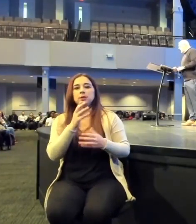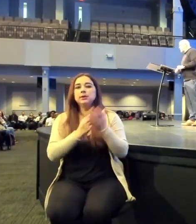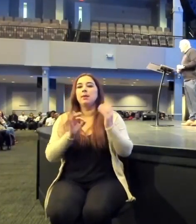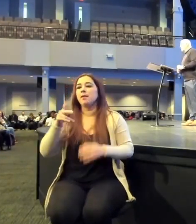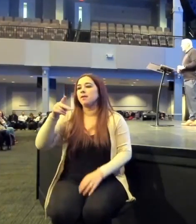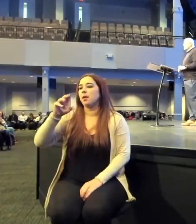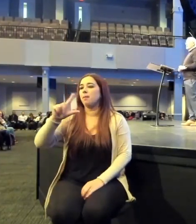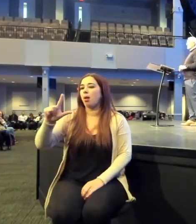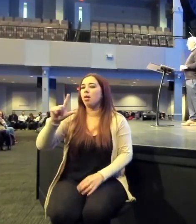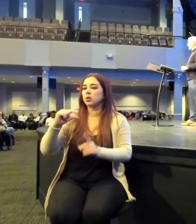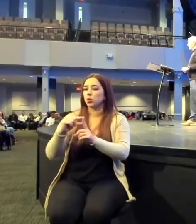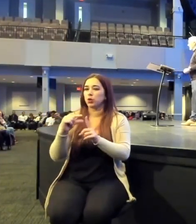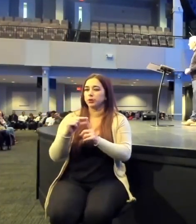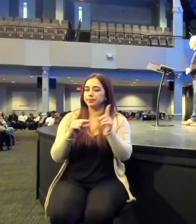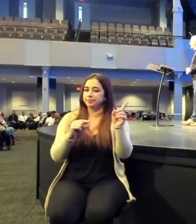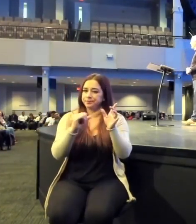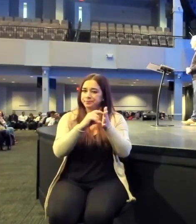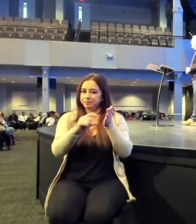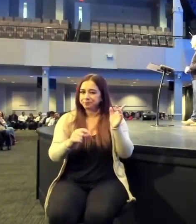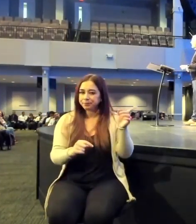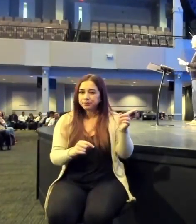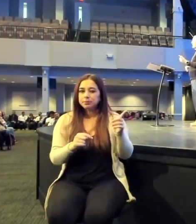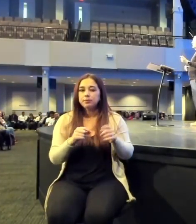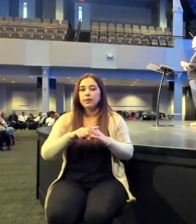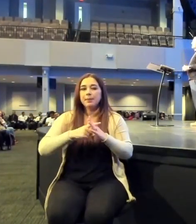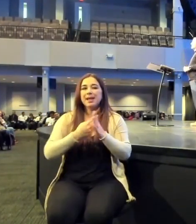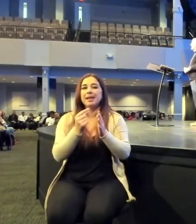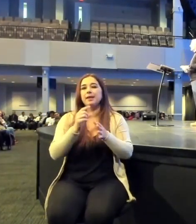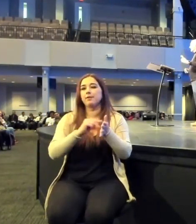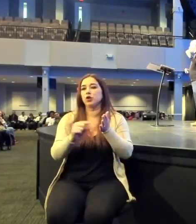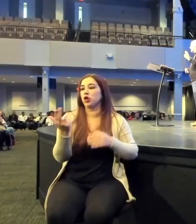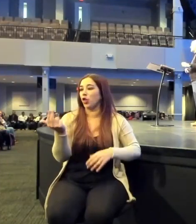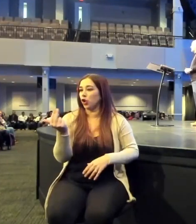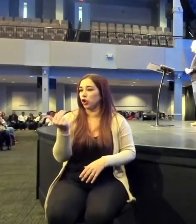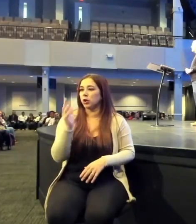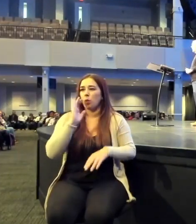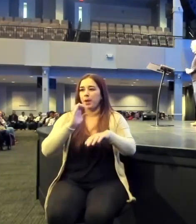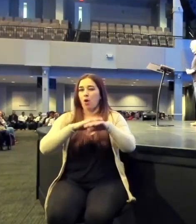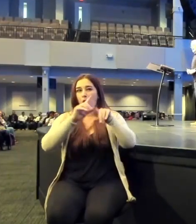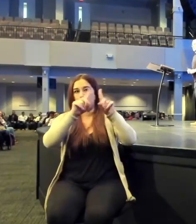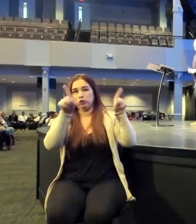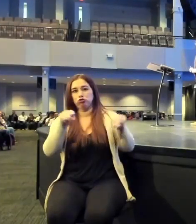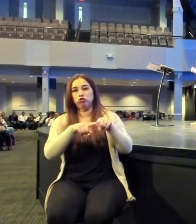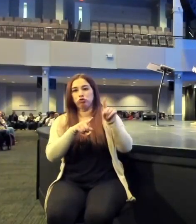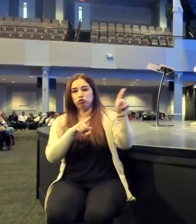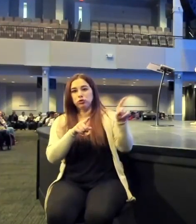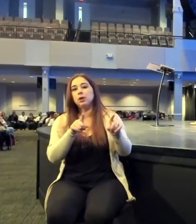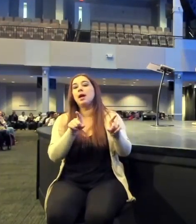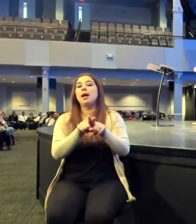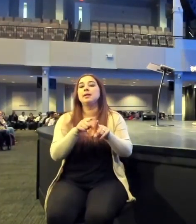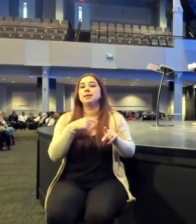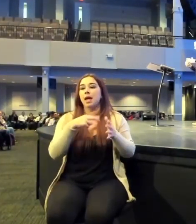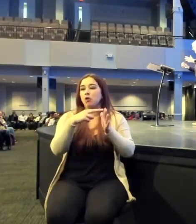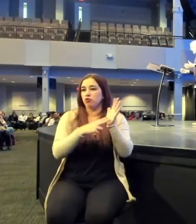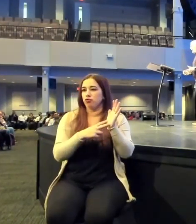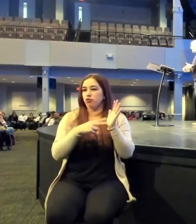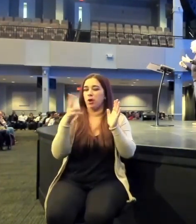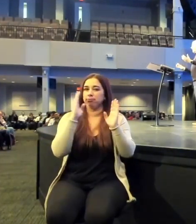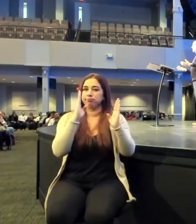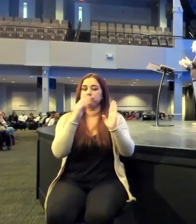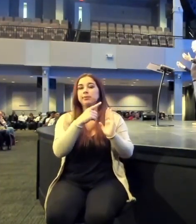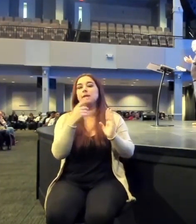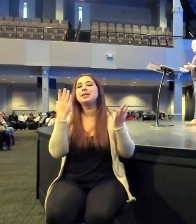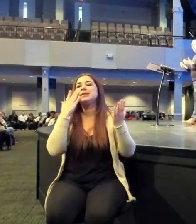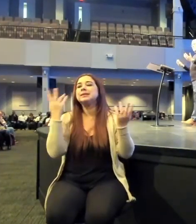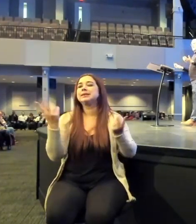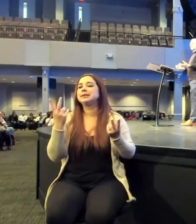Paul's words found in 1 Thessalonians chapter 4, beginning in verse 13. They're going to be on the screen for you as I read them today. And let's take a look at what